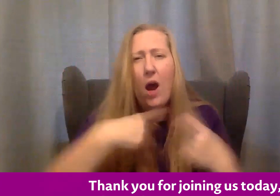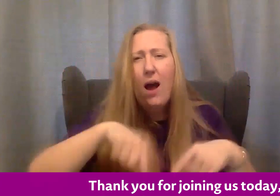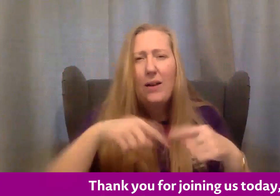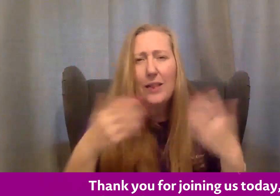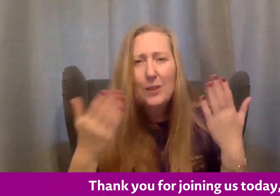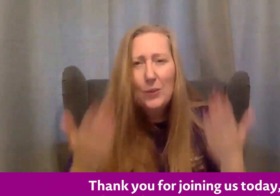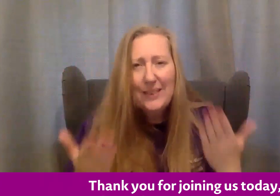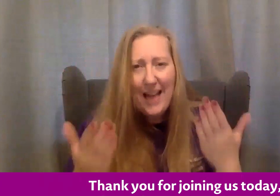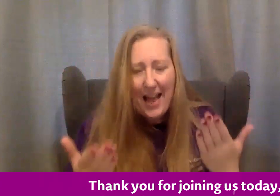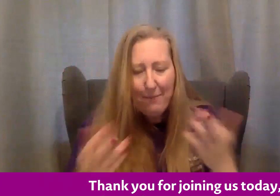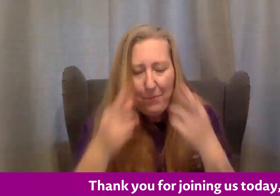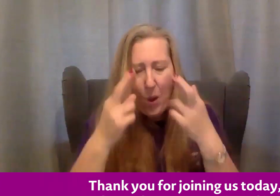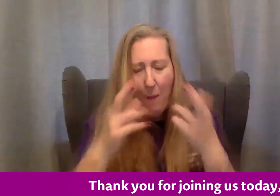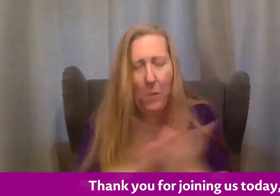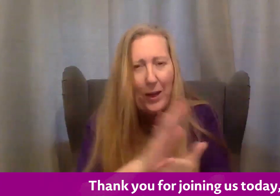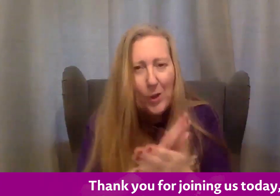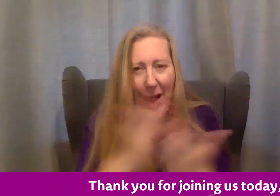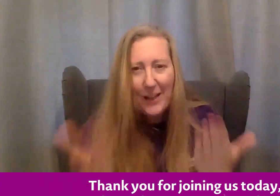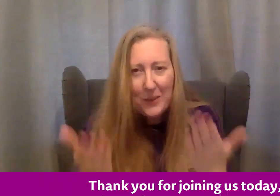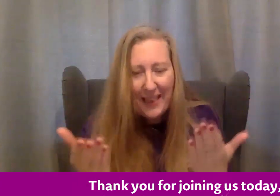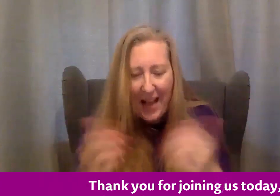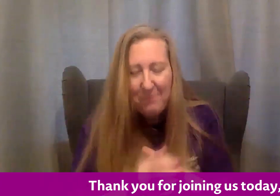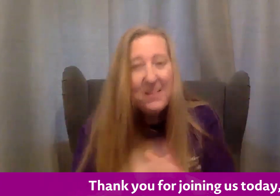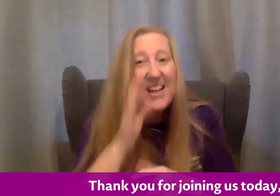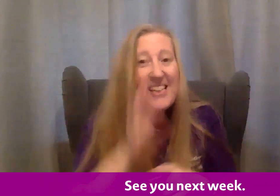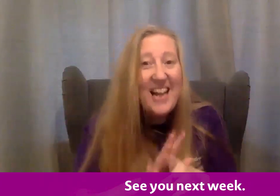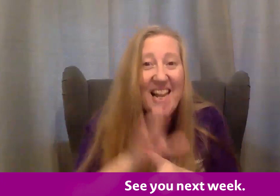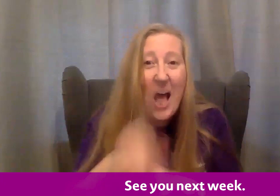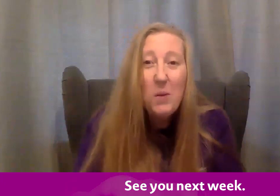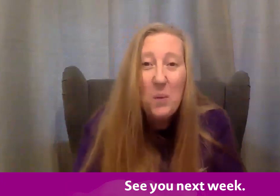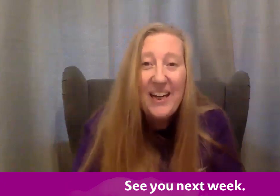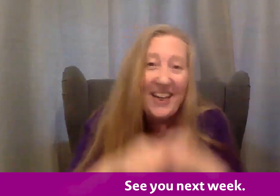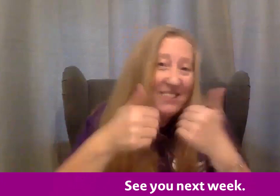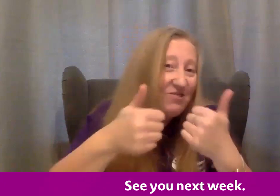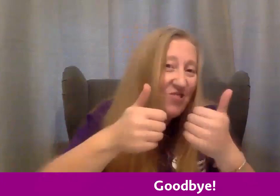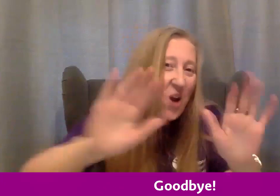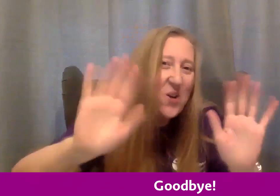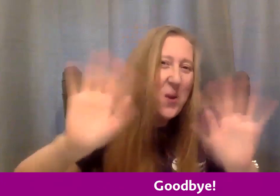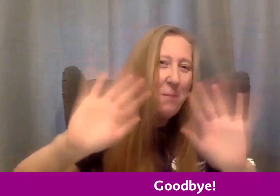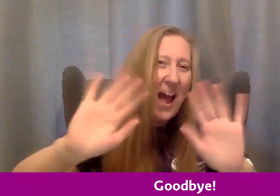Thank you for joining us today. I hope that you've enjoyed it. See you next week. Goodbye.